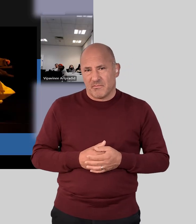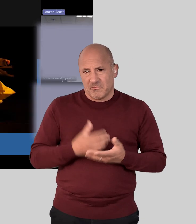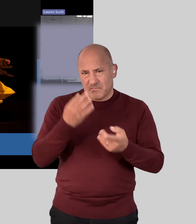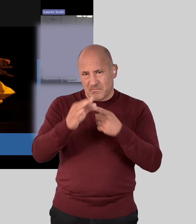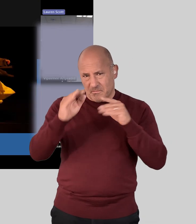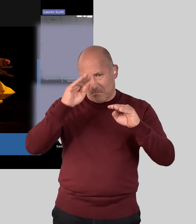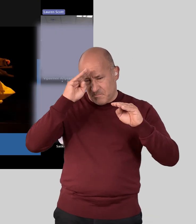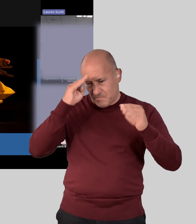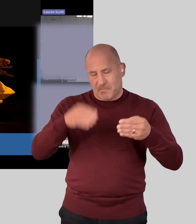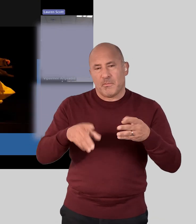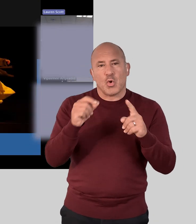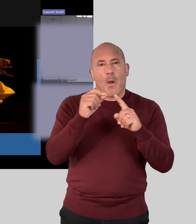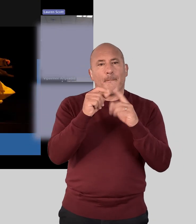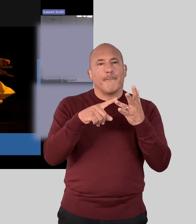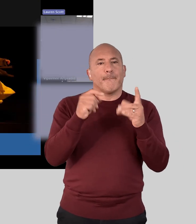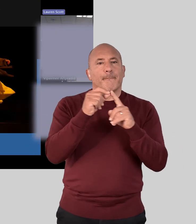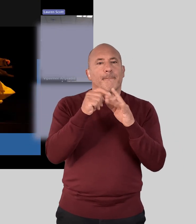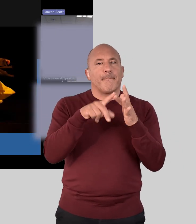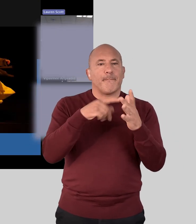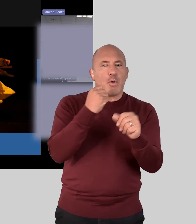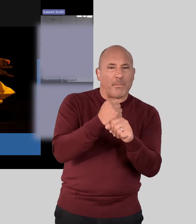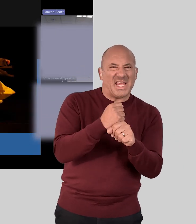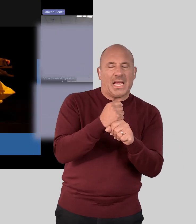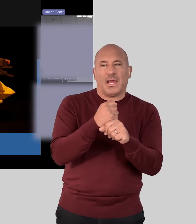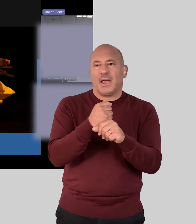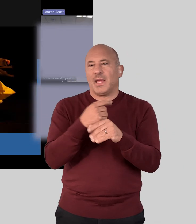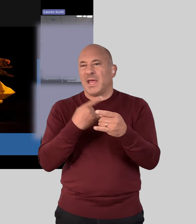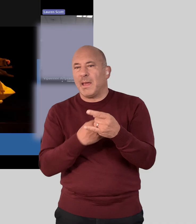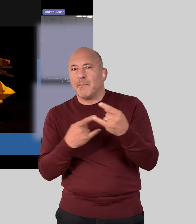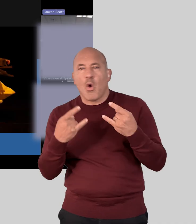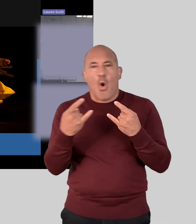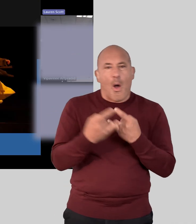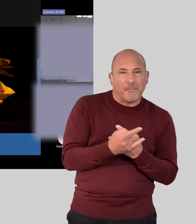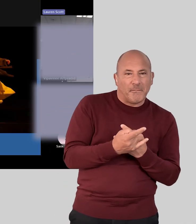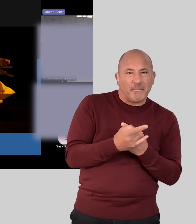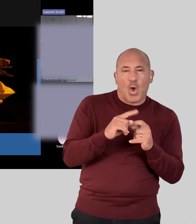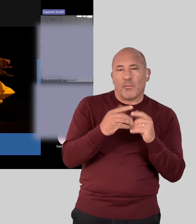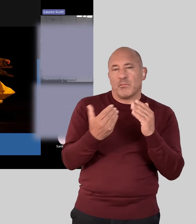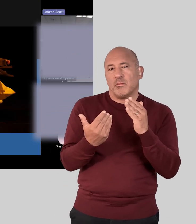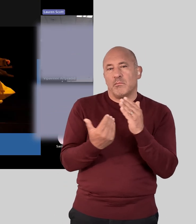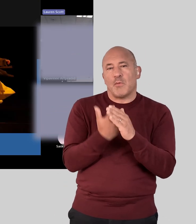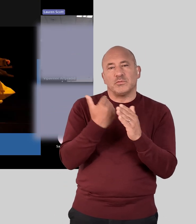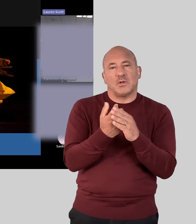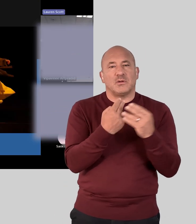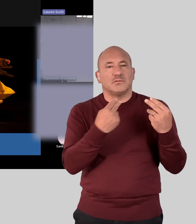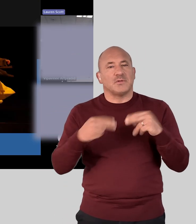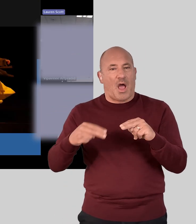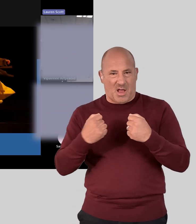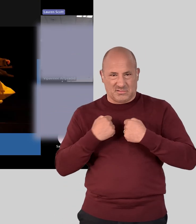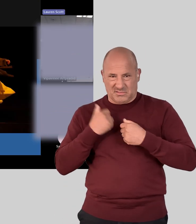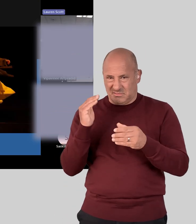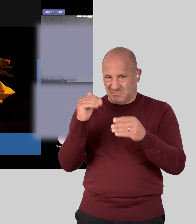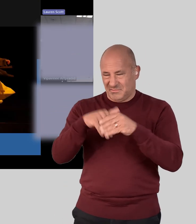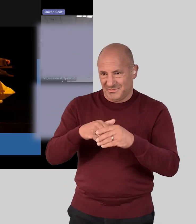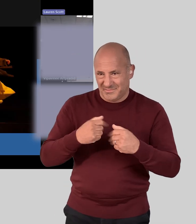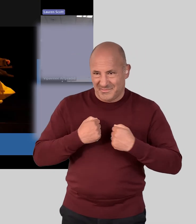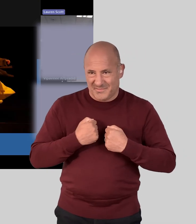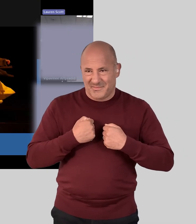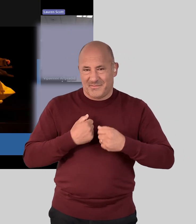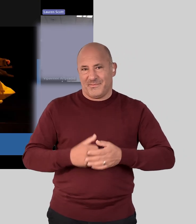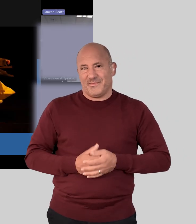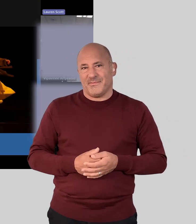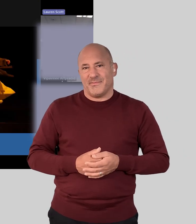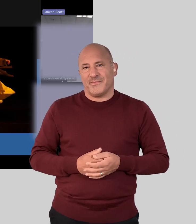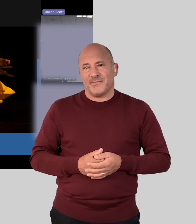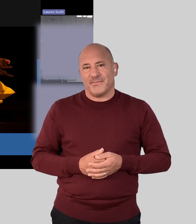So a little bit about me. I'm Lauren. I'm a dancer specializing in popping, hip hop,